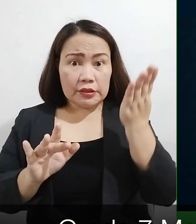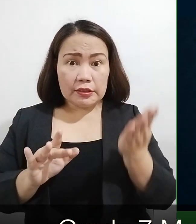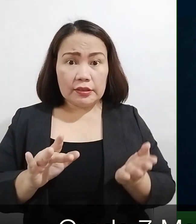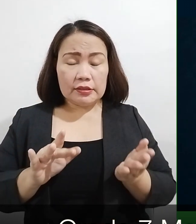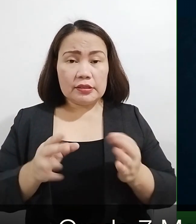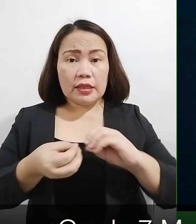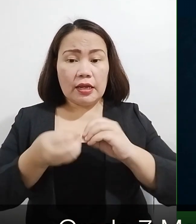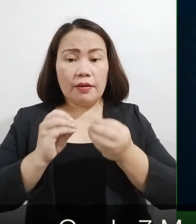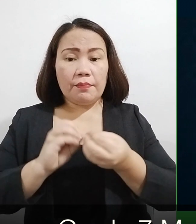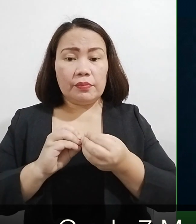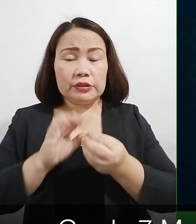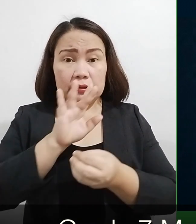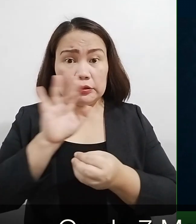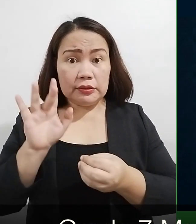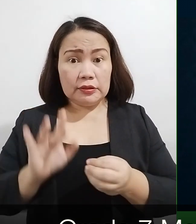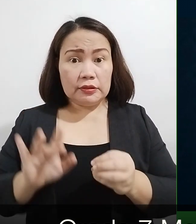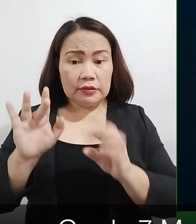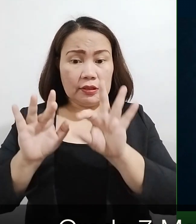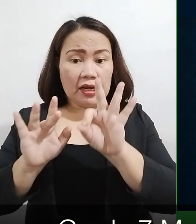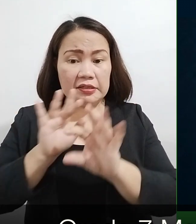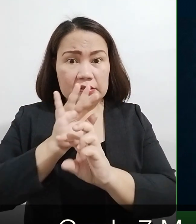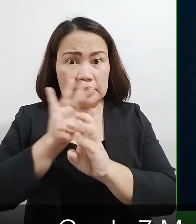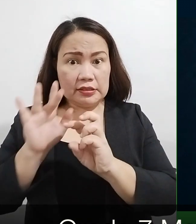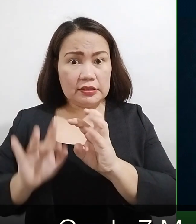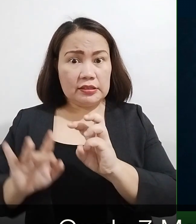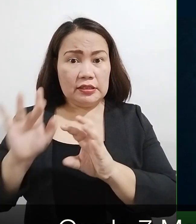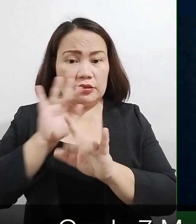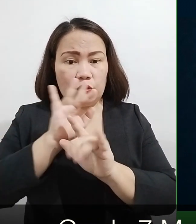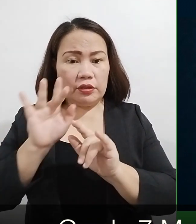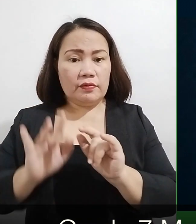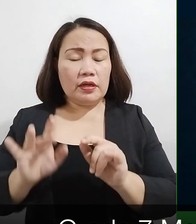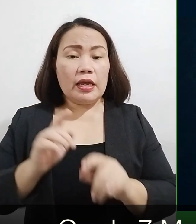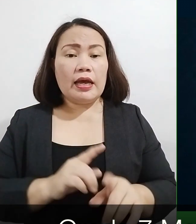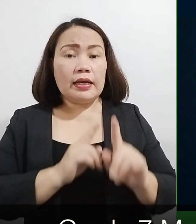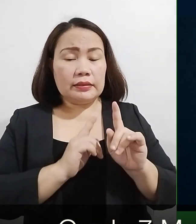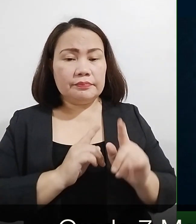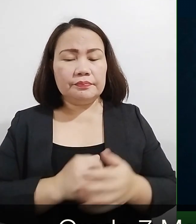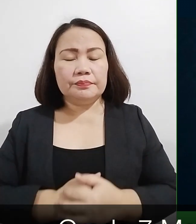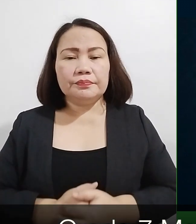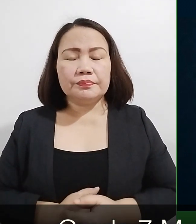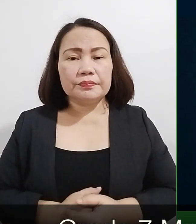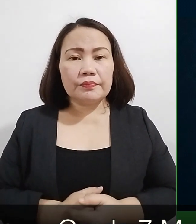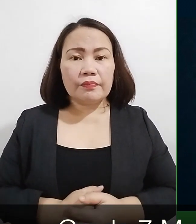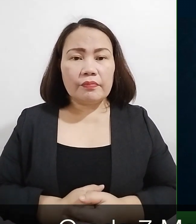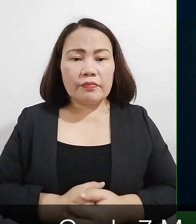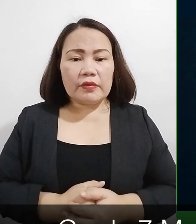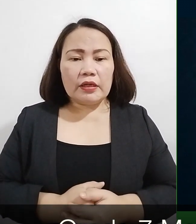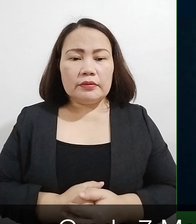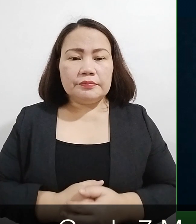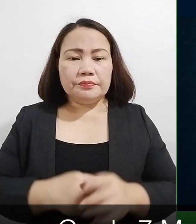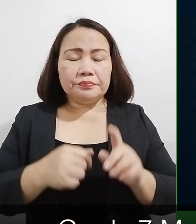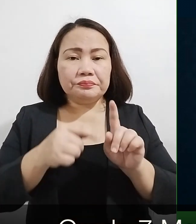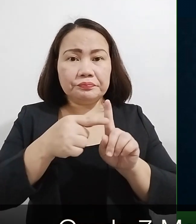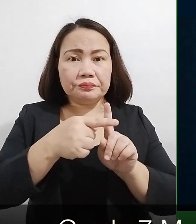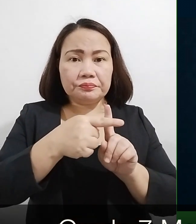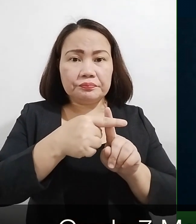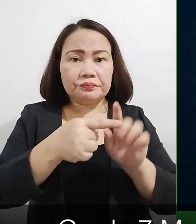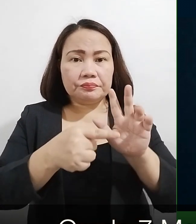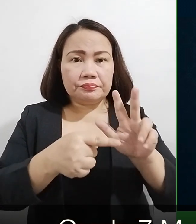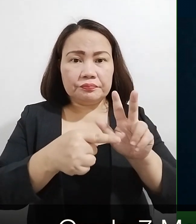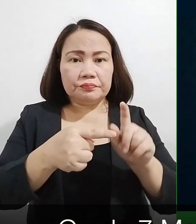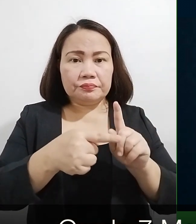these numbers, square root po tayo, ang sagot po natin ay positive 3 or negative 3. So, ayan po, positive,